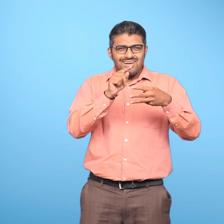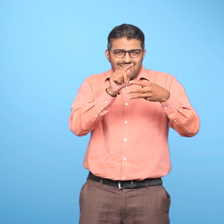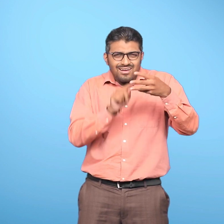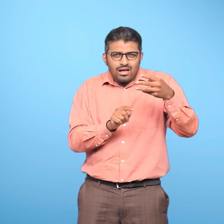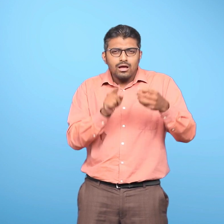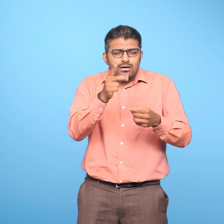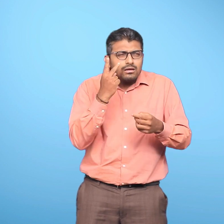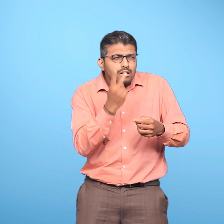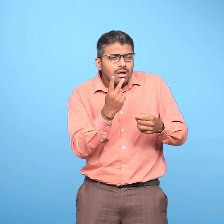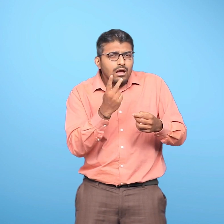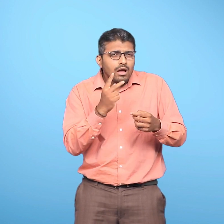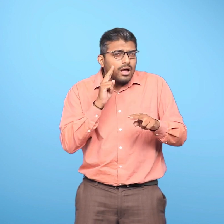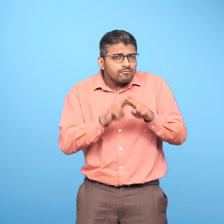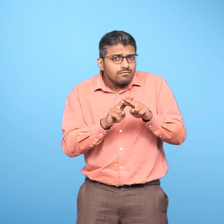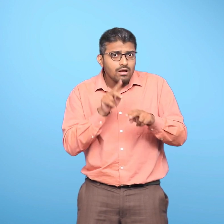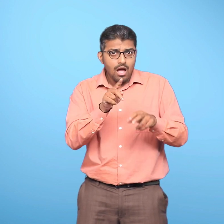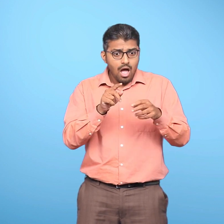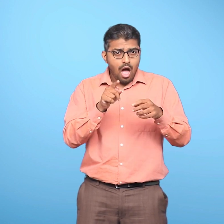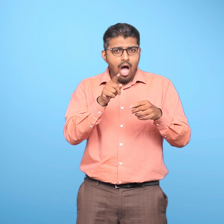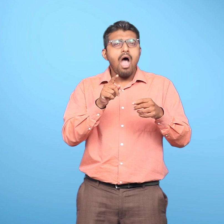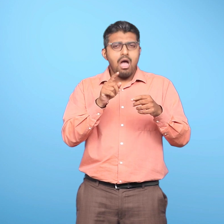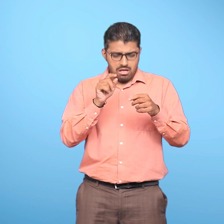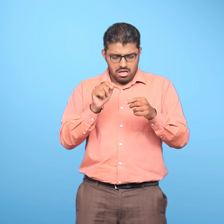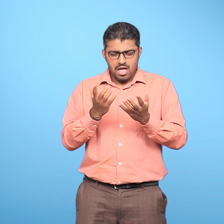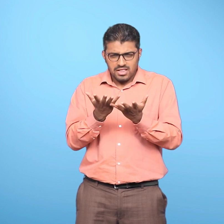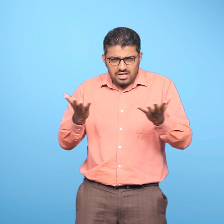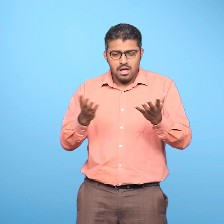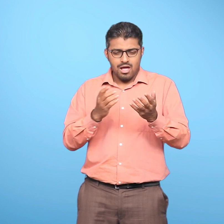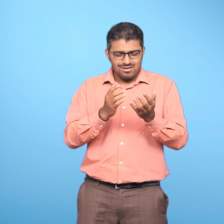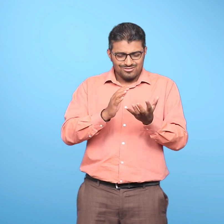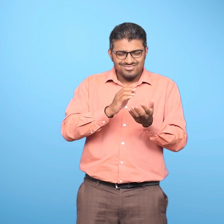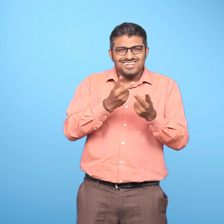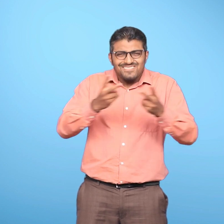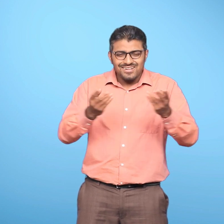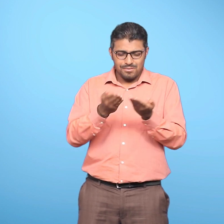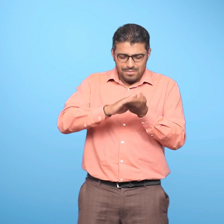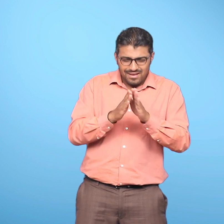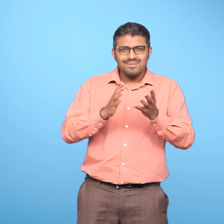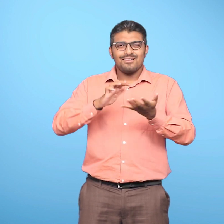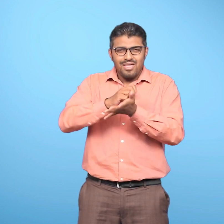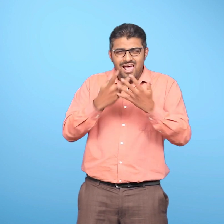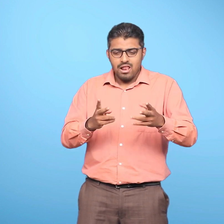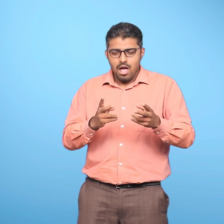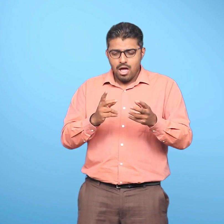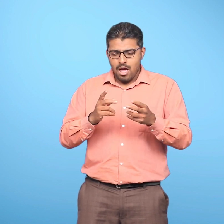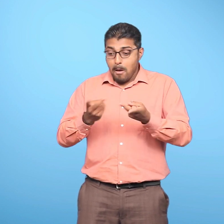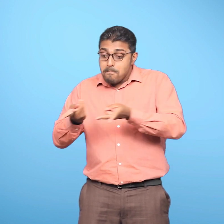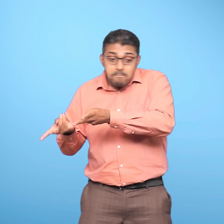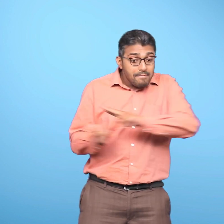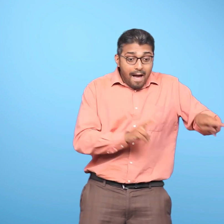If the answer is yes, it means that the changes occurring in these activities can be